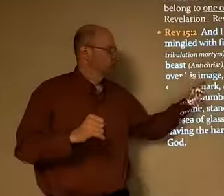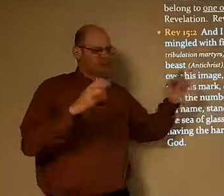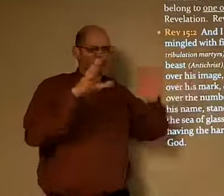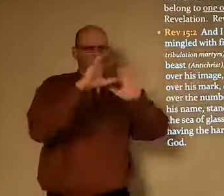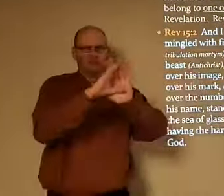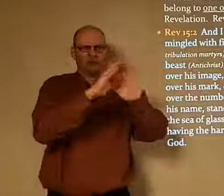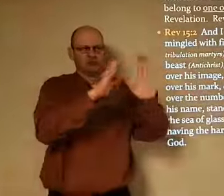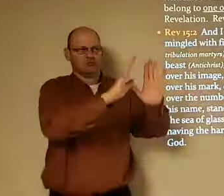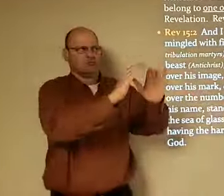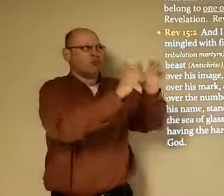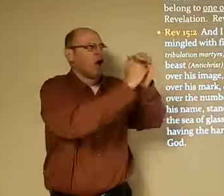Continuing, and over his image,